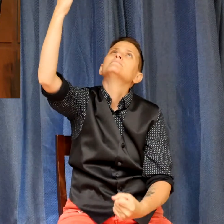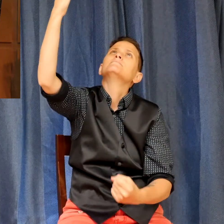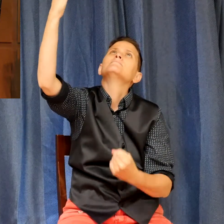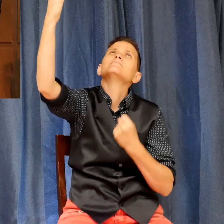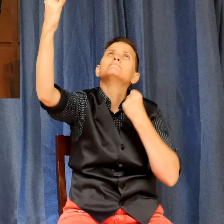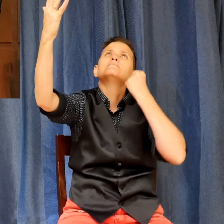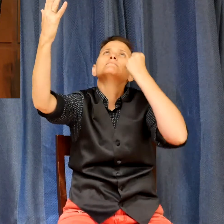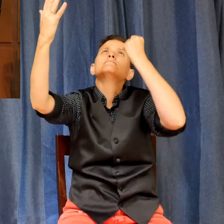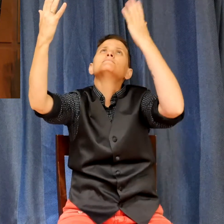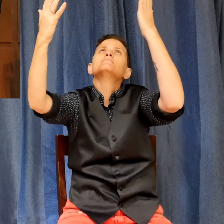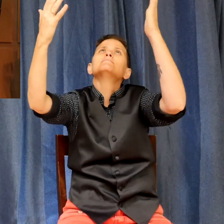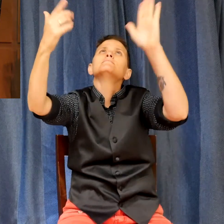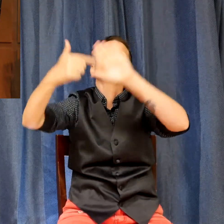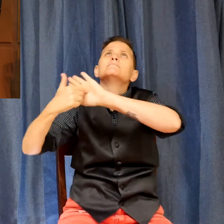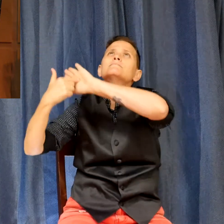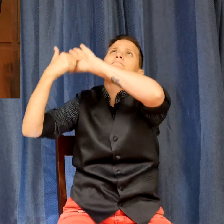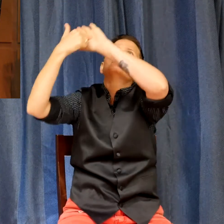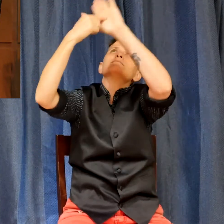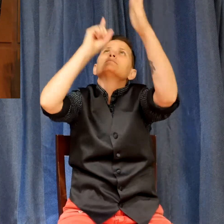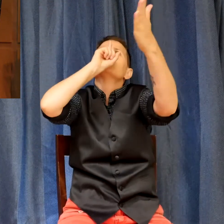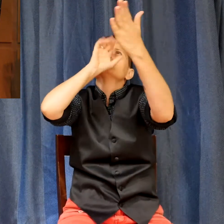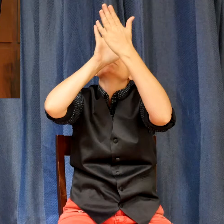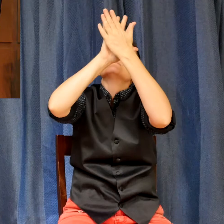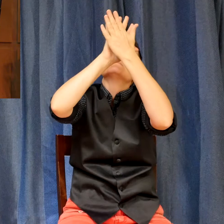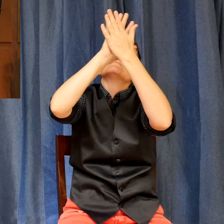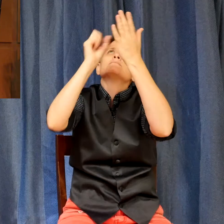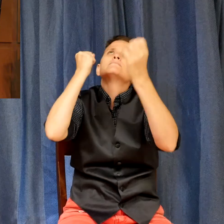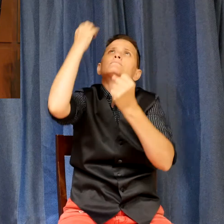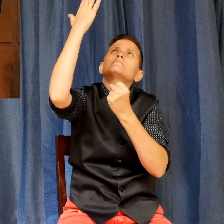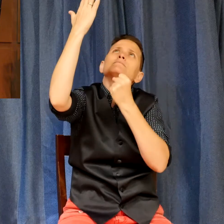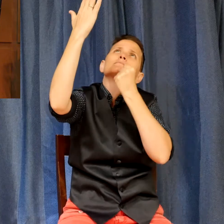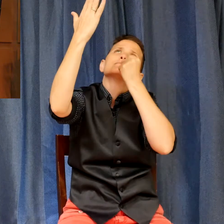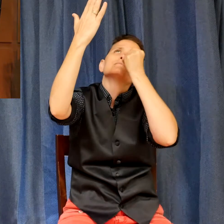total praise to you.